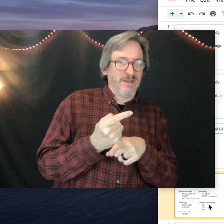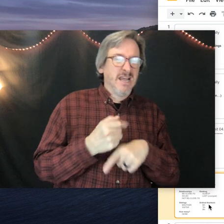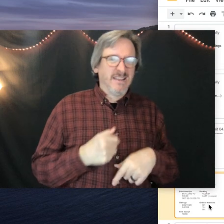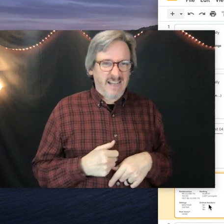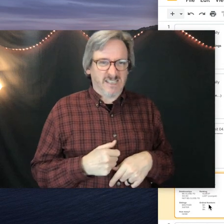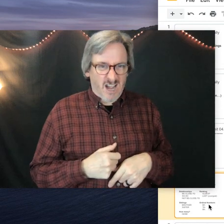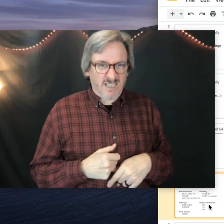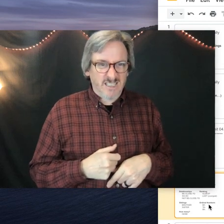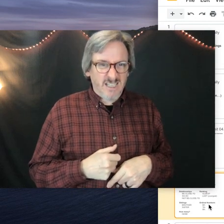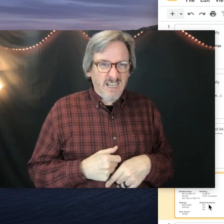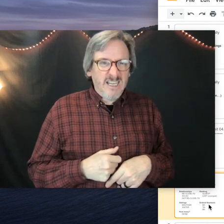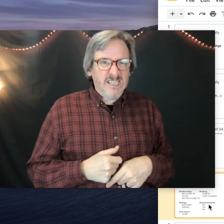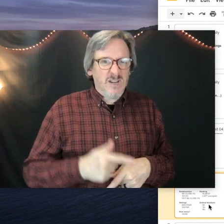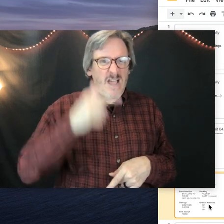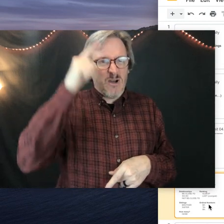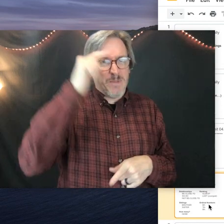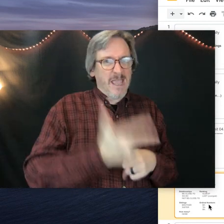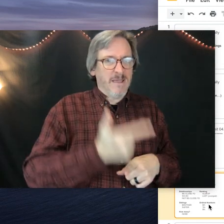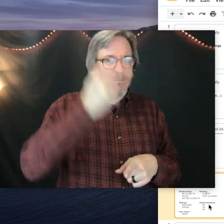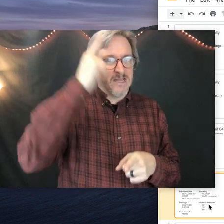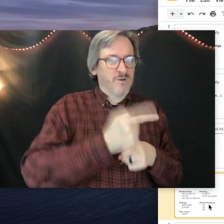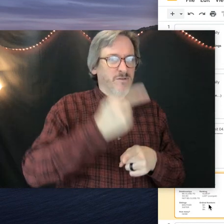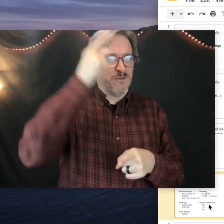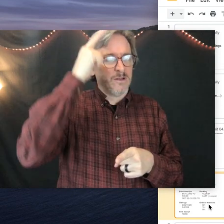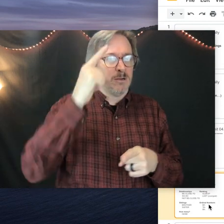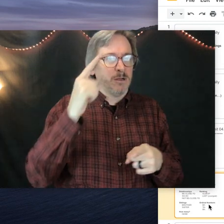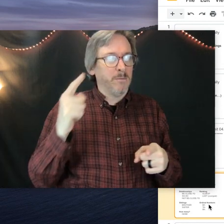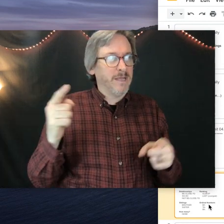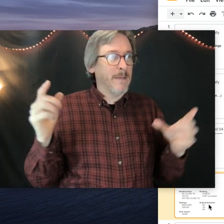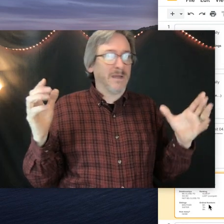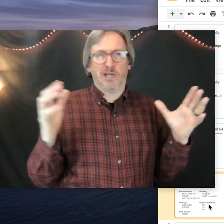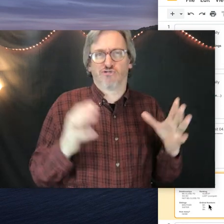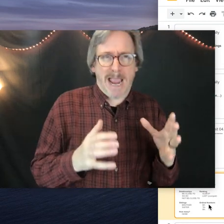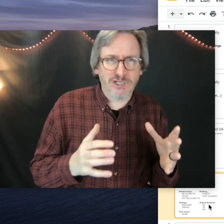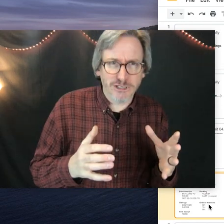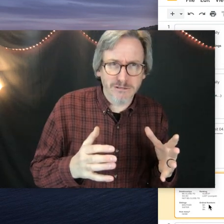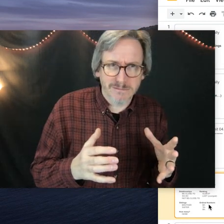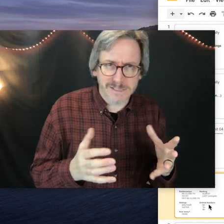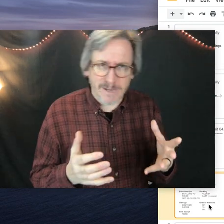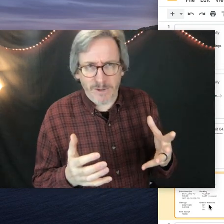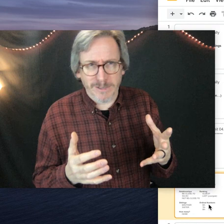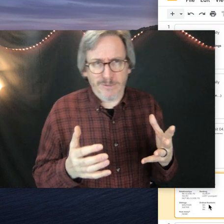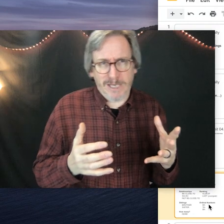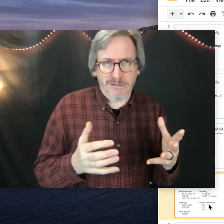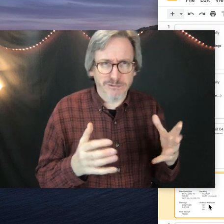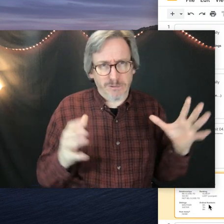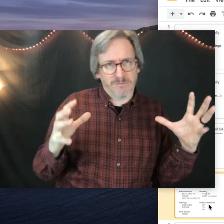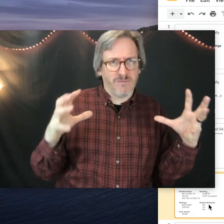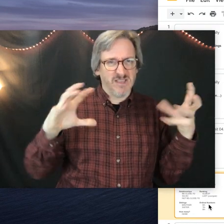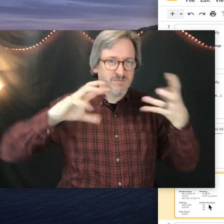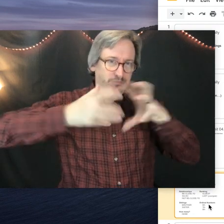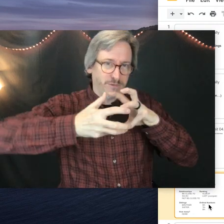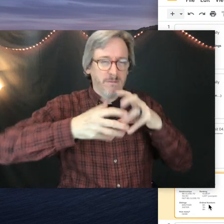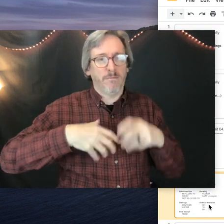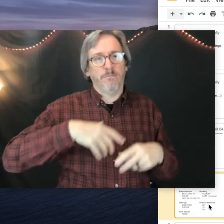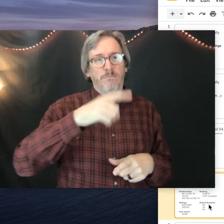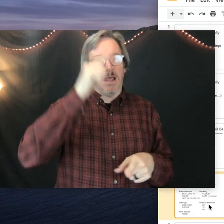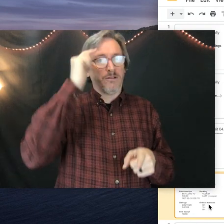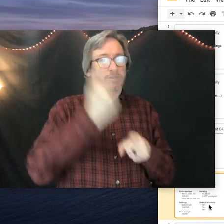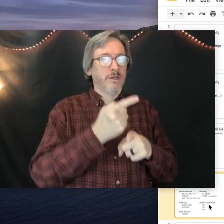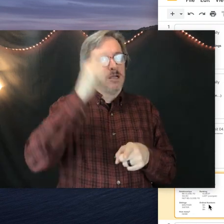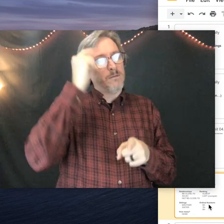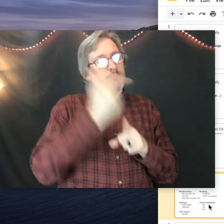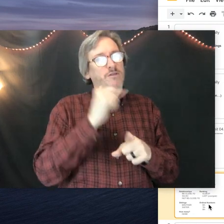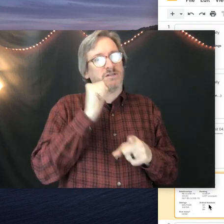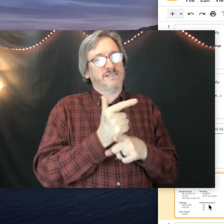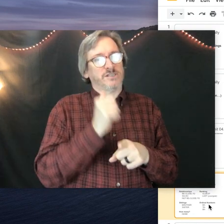shape, that sucked. So now it sort of became a contraction, the same way we do in English, where things